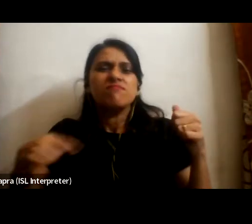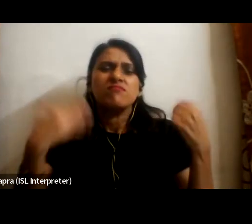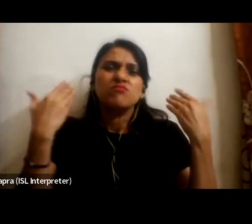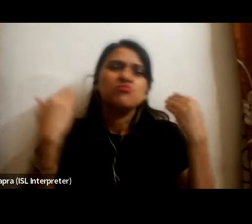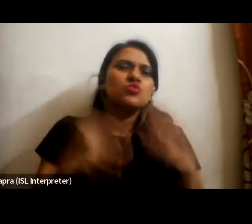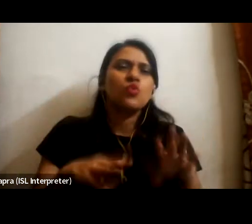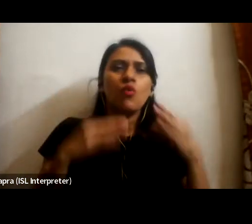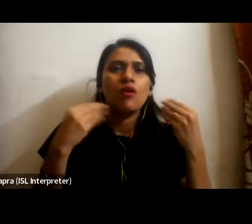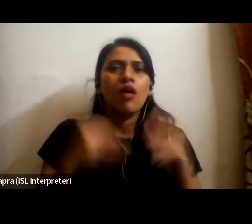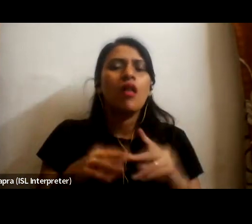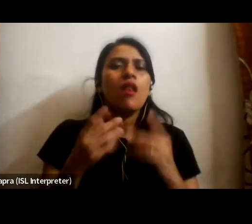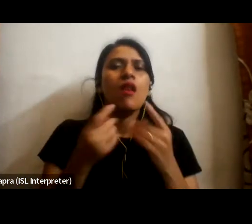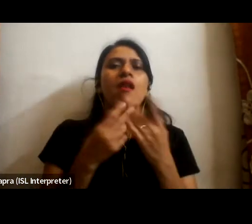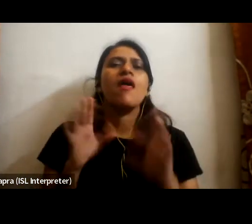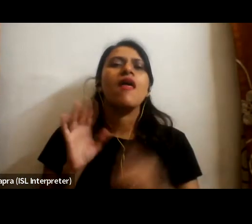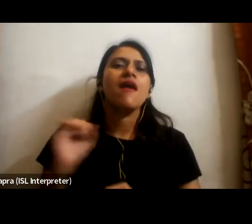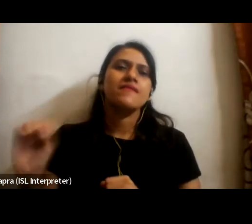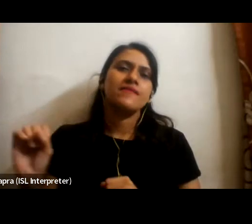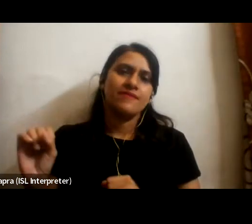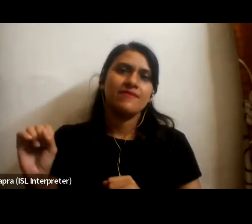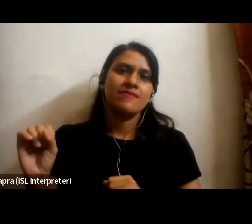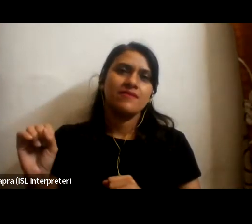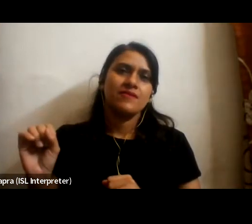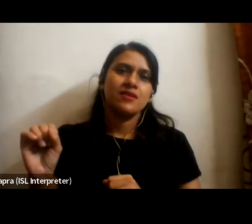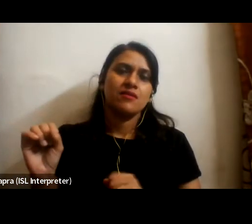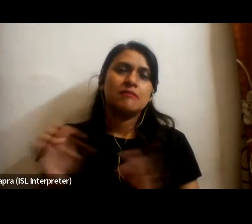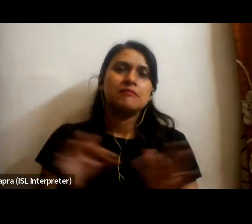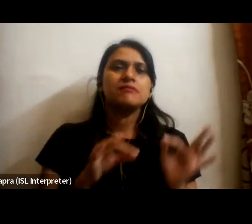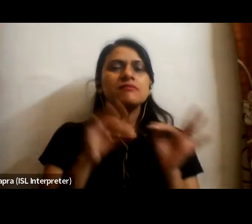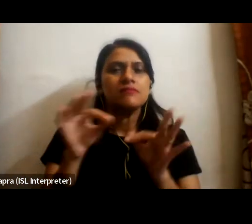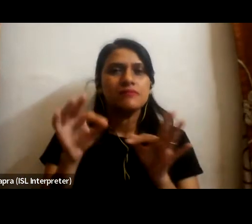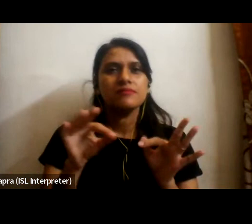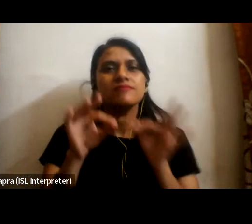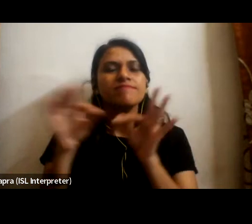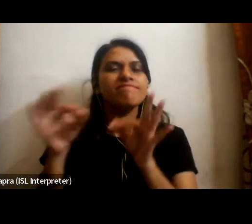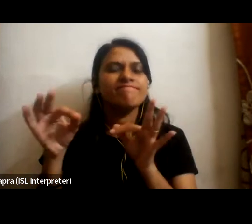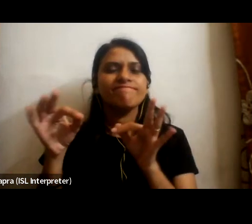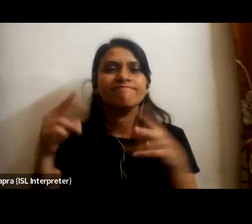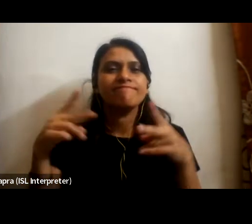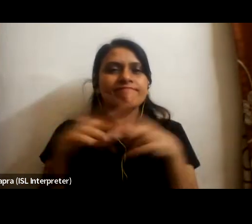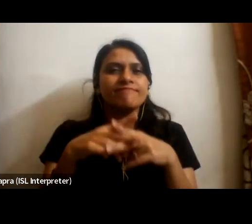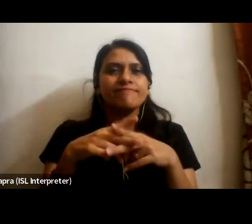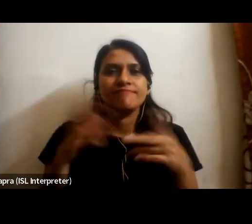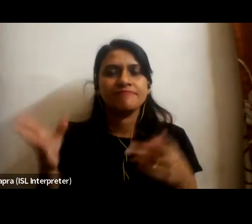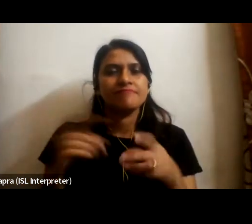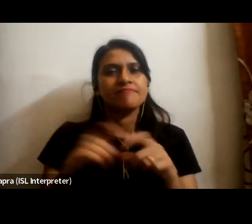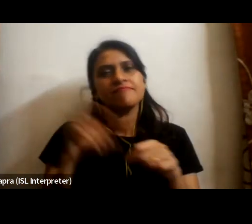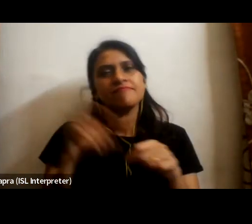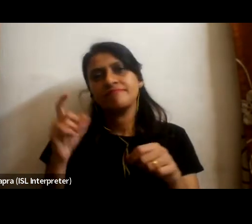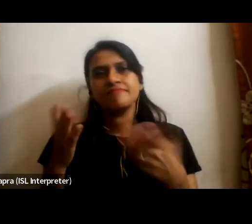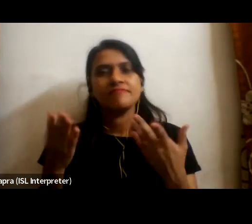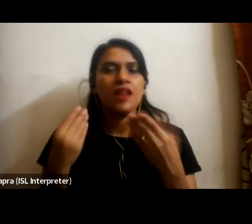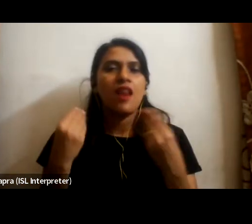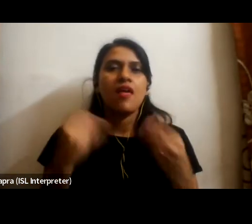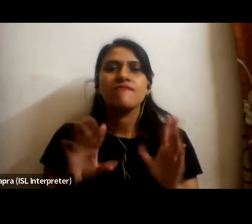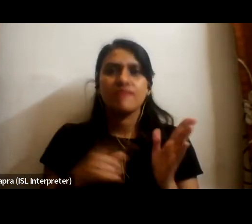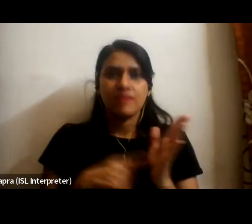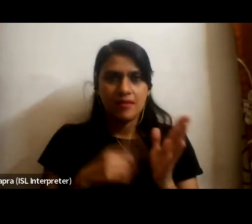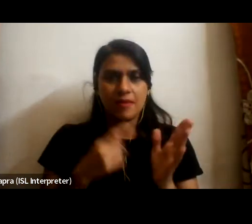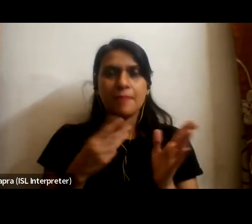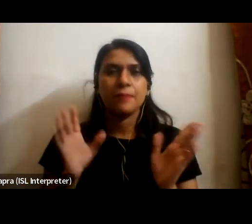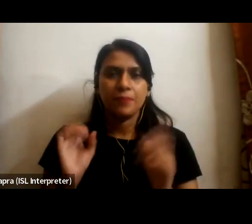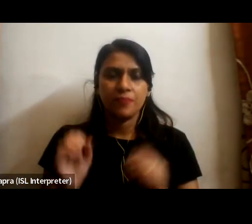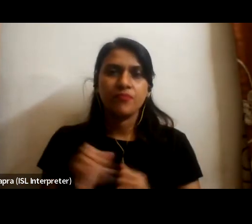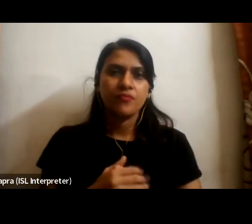justice. And we talk about the systemic effects on delays in the Supreme Court because of the burden of cases that it takes